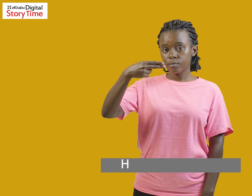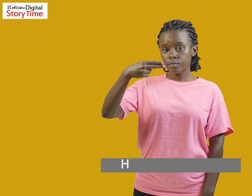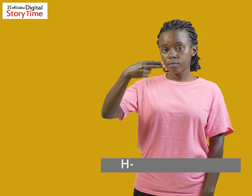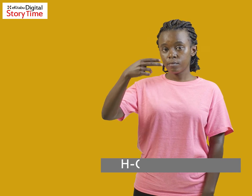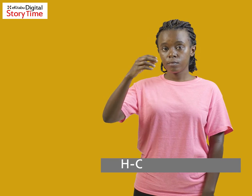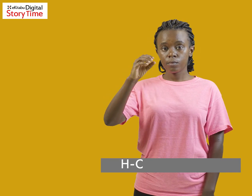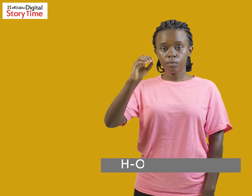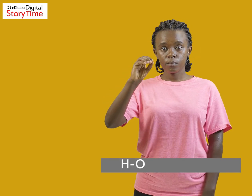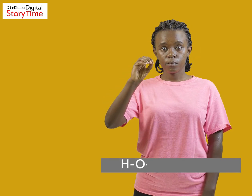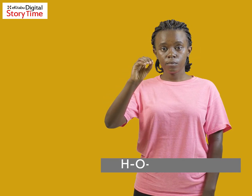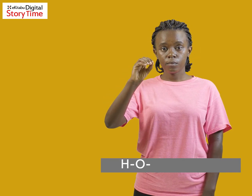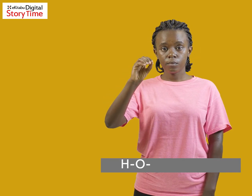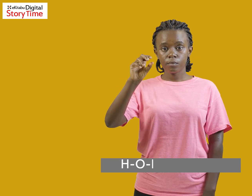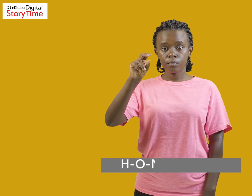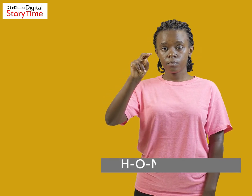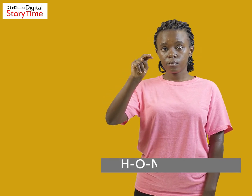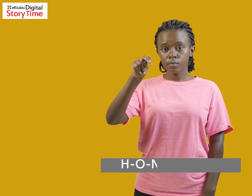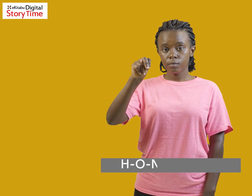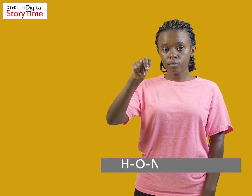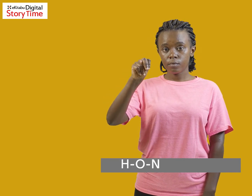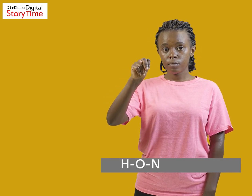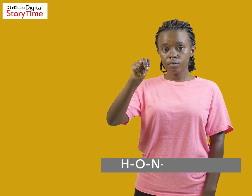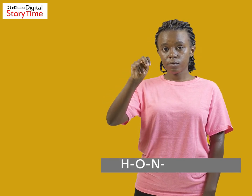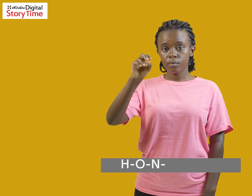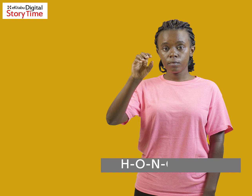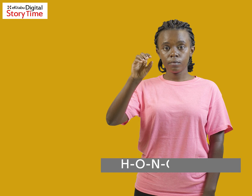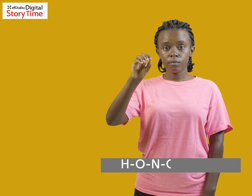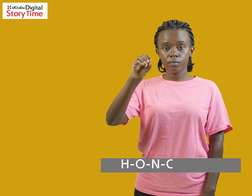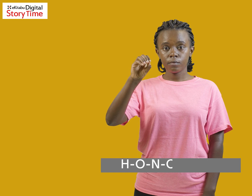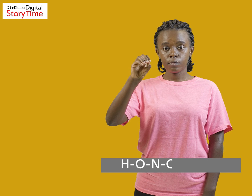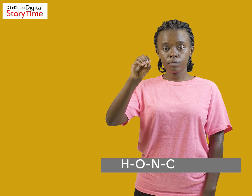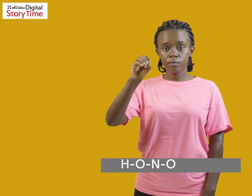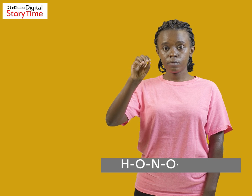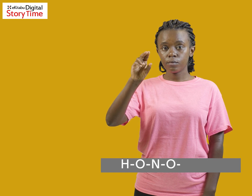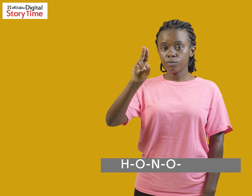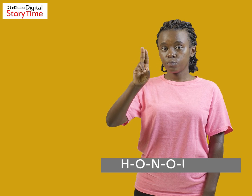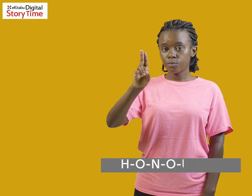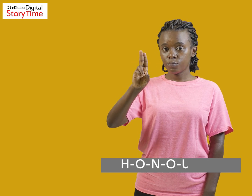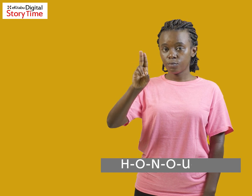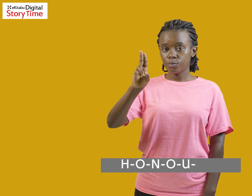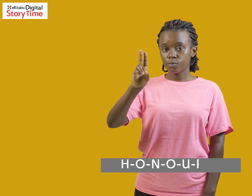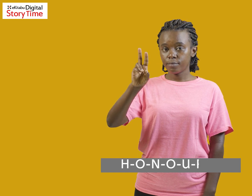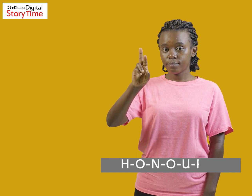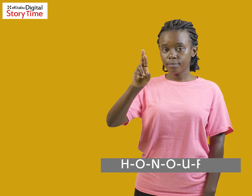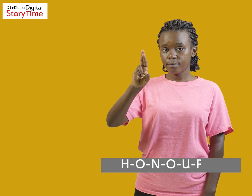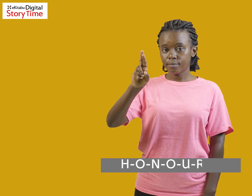H O N O U